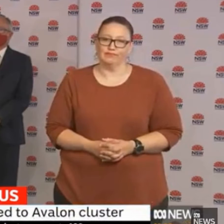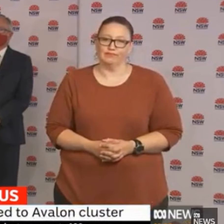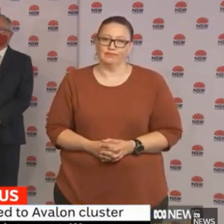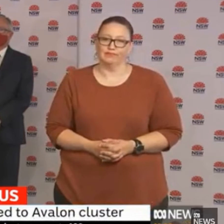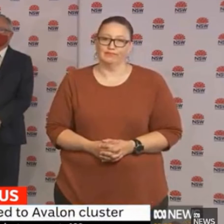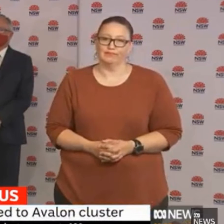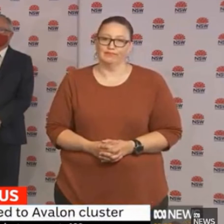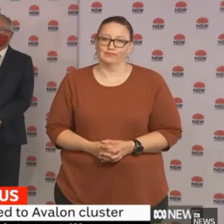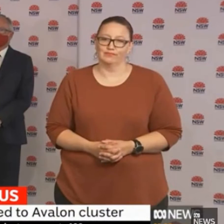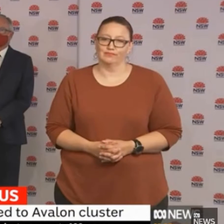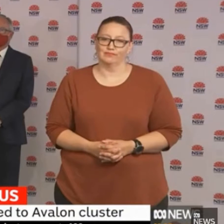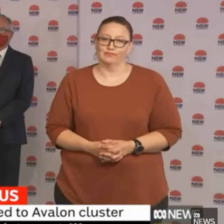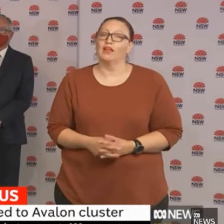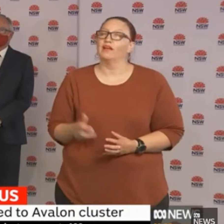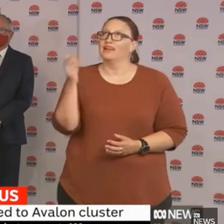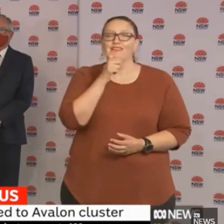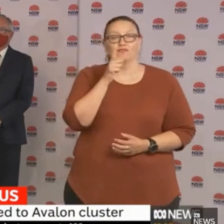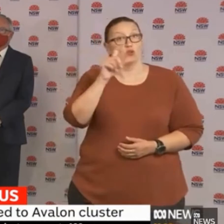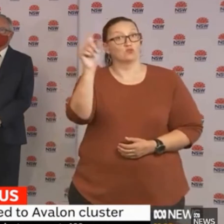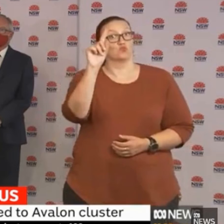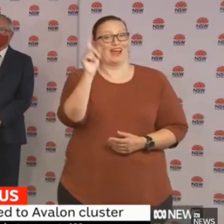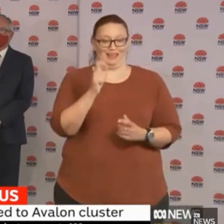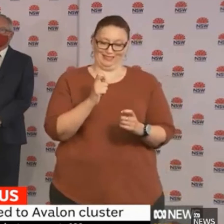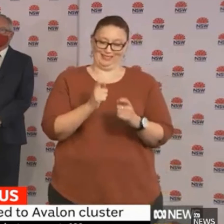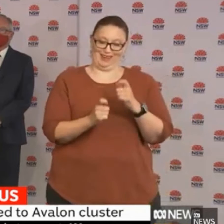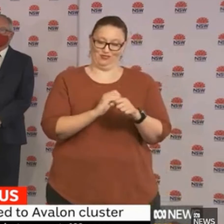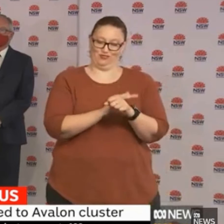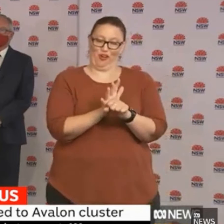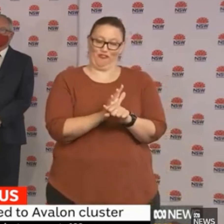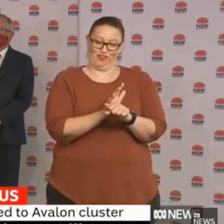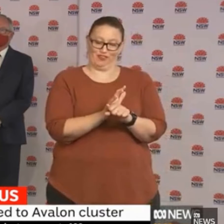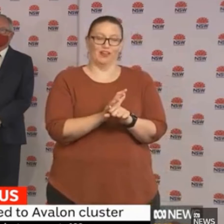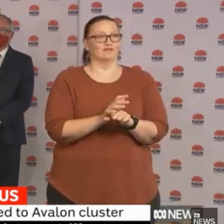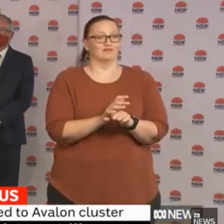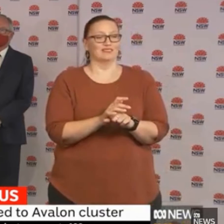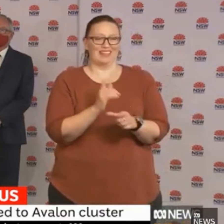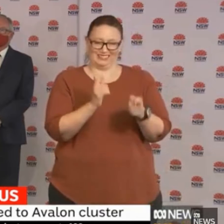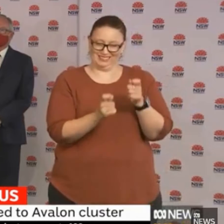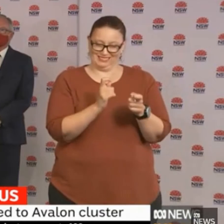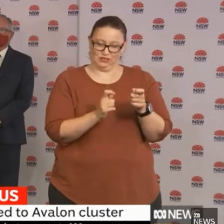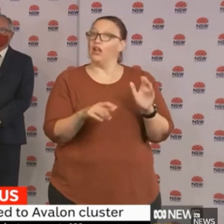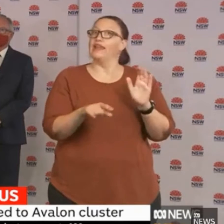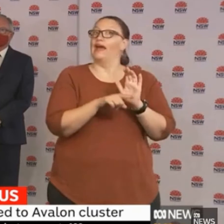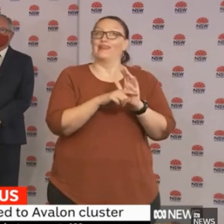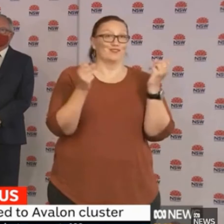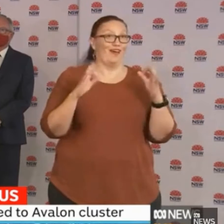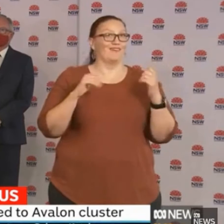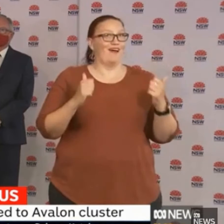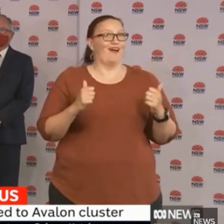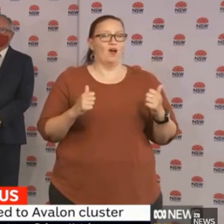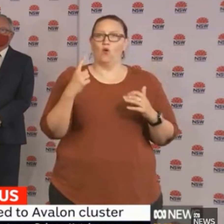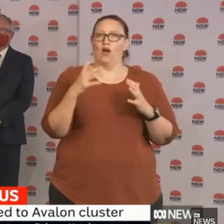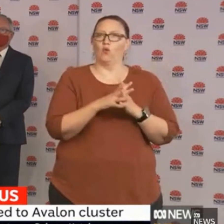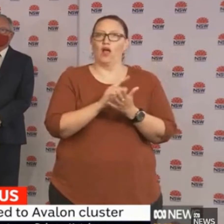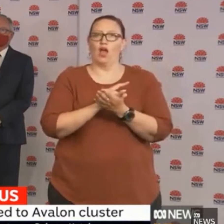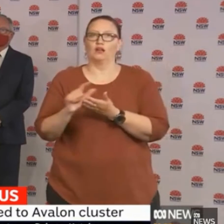state that if you get tested today and you're negative, and you get symptoms or different symptoms emerge a